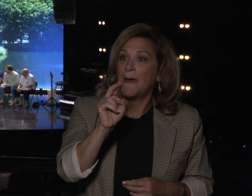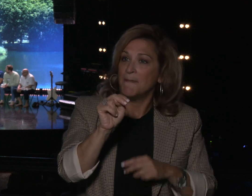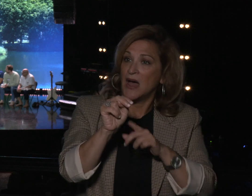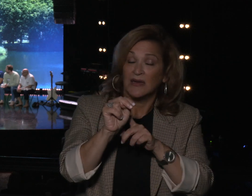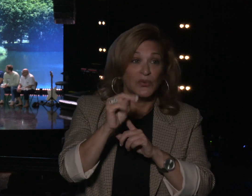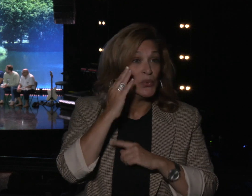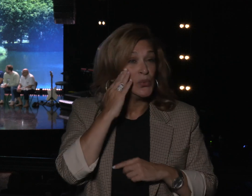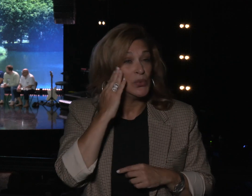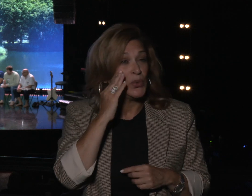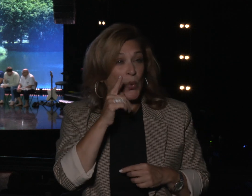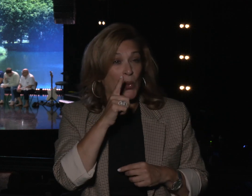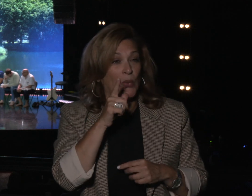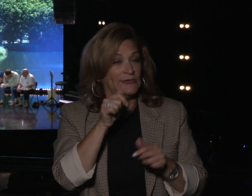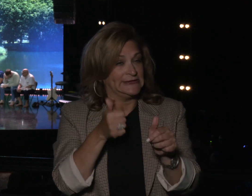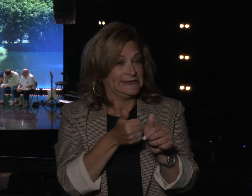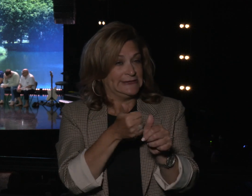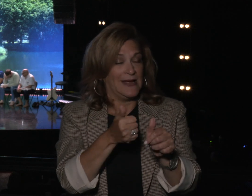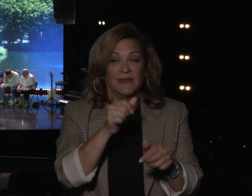guy. Simon.